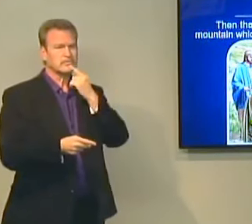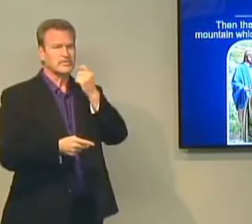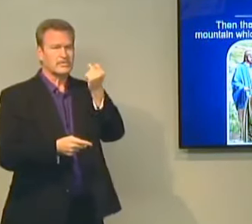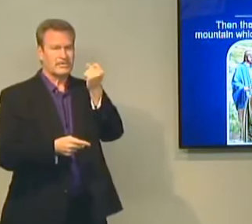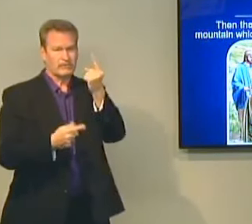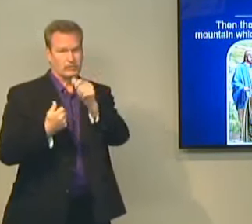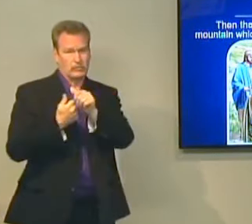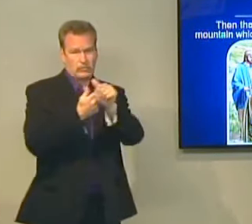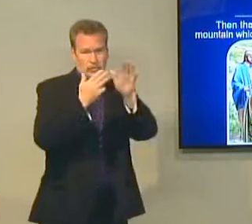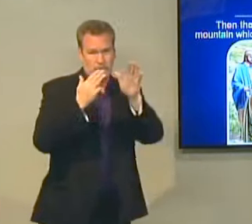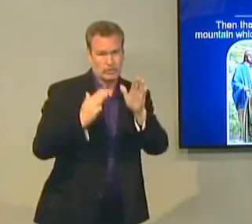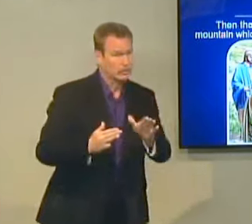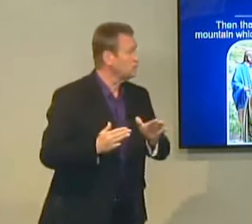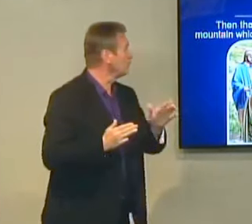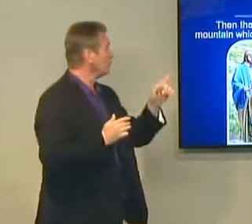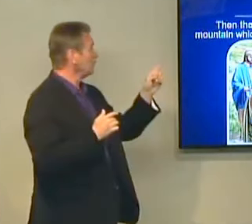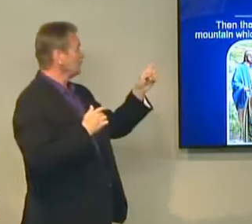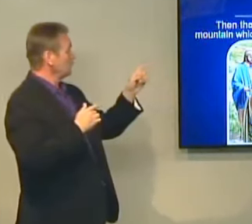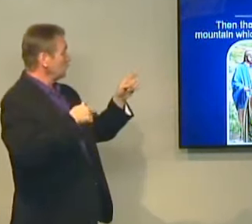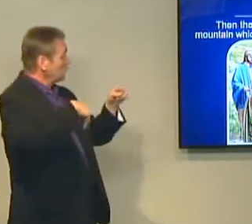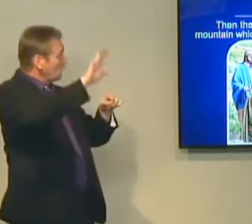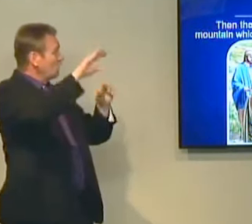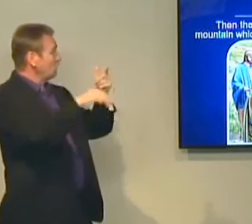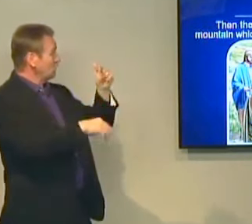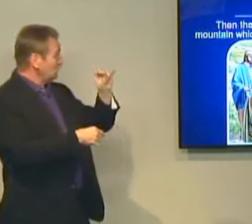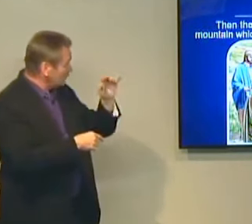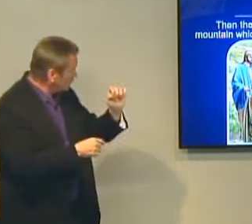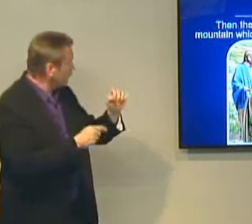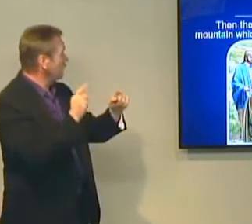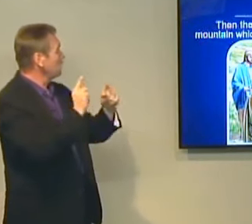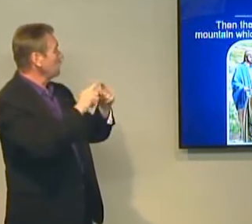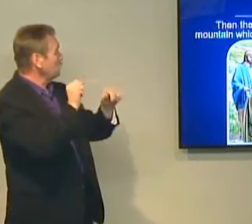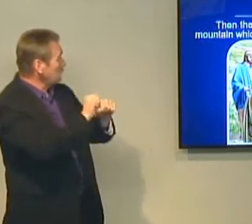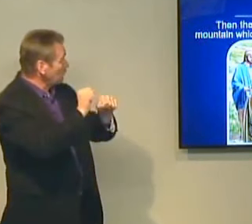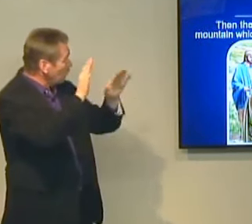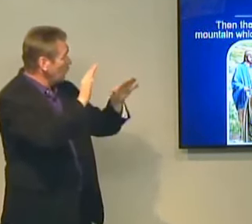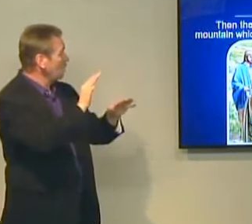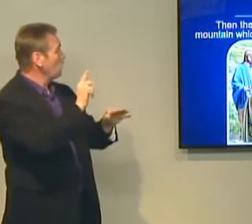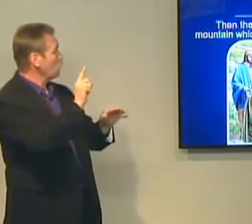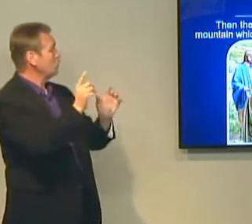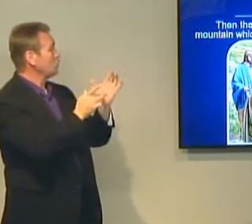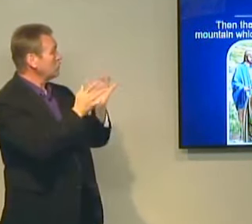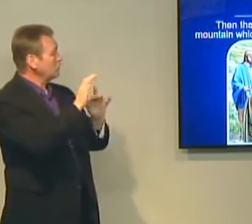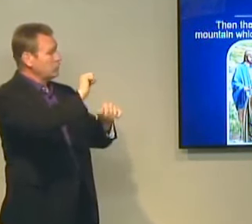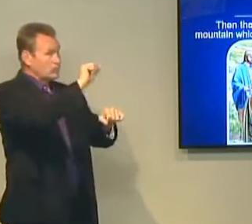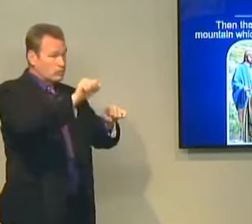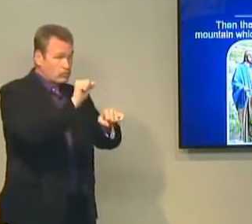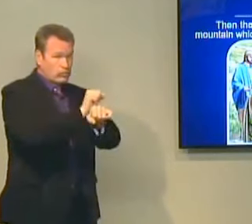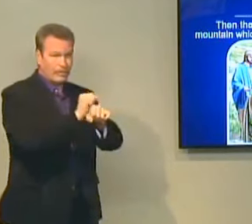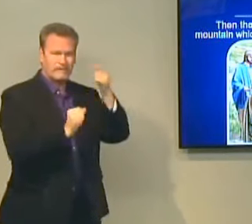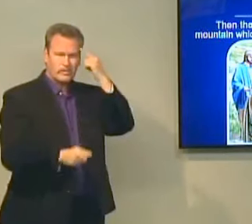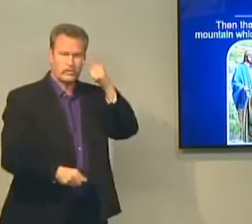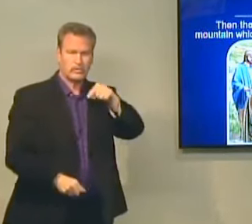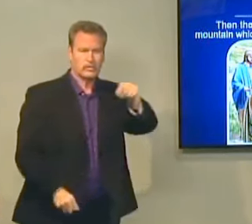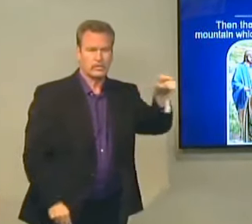So we see. As we read this. It says. 11 disciples. They went away. In the valley. To the mountain. Which Jesus. Had